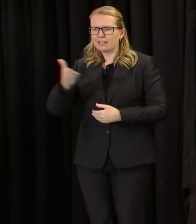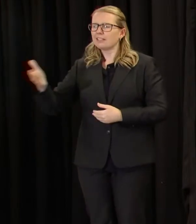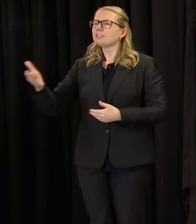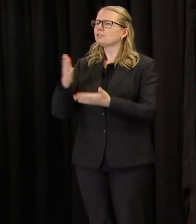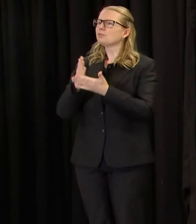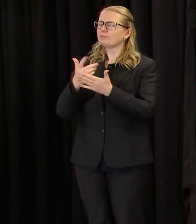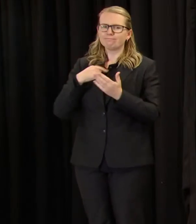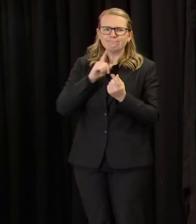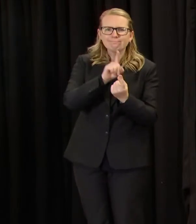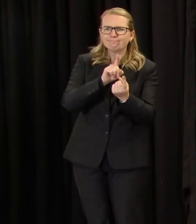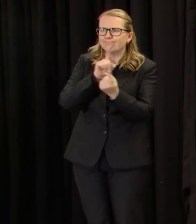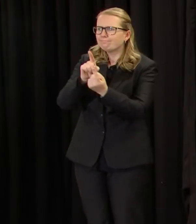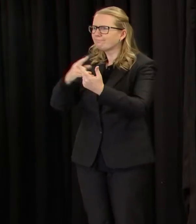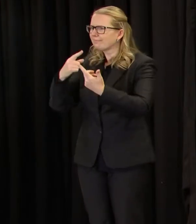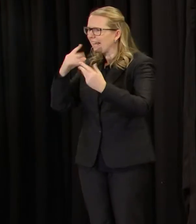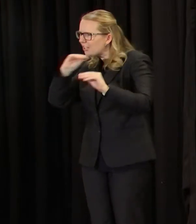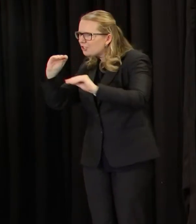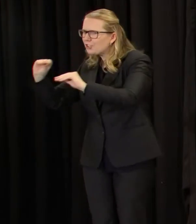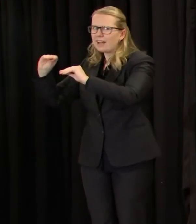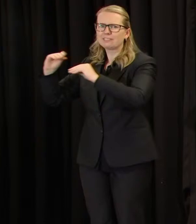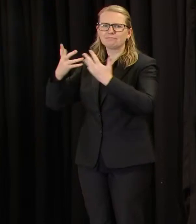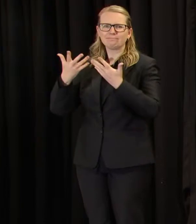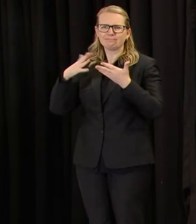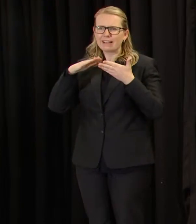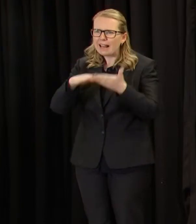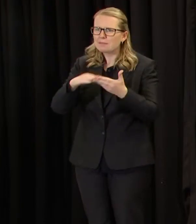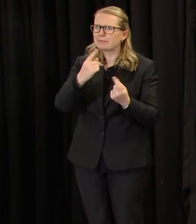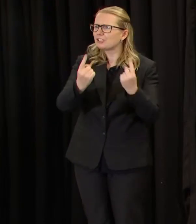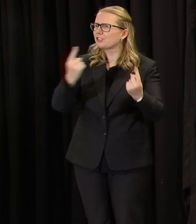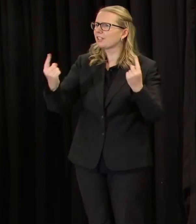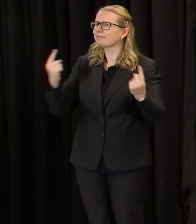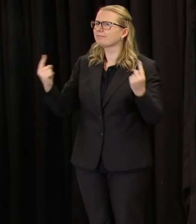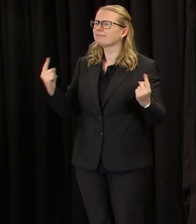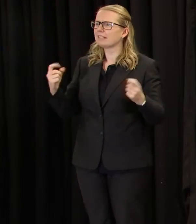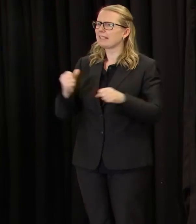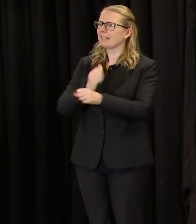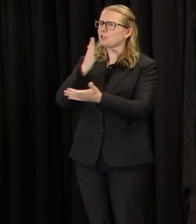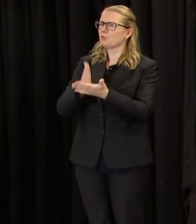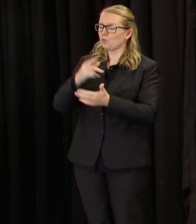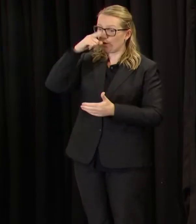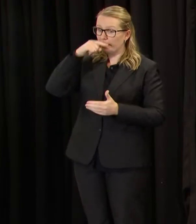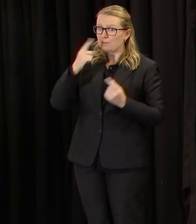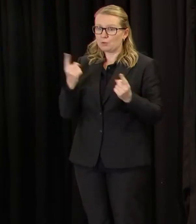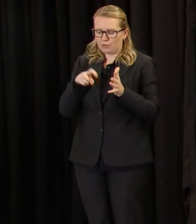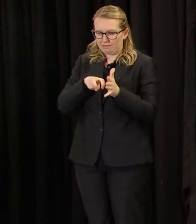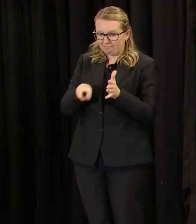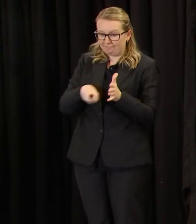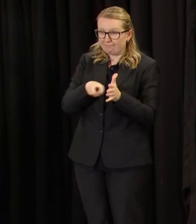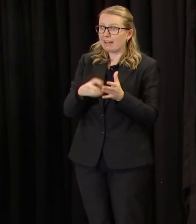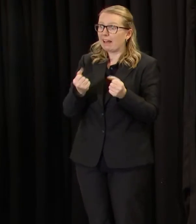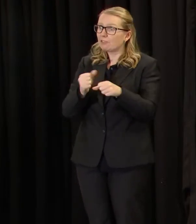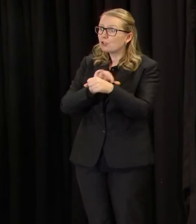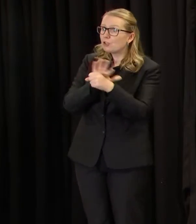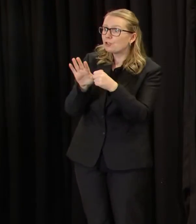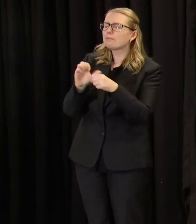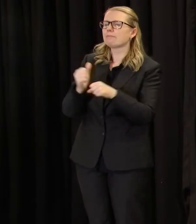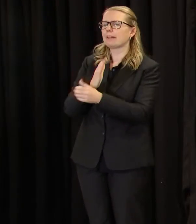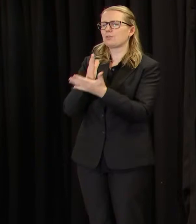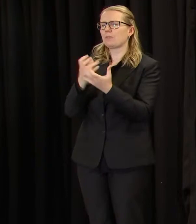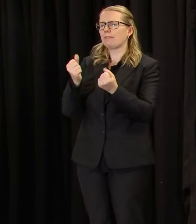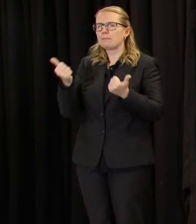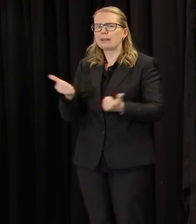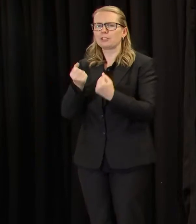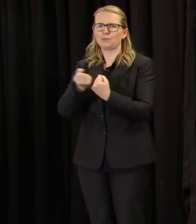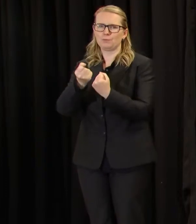educate, advocate and help those people who are isolating and are COVID positive. And there's been some really